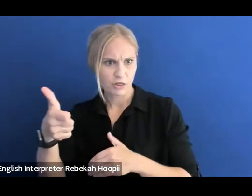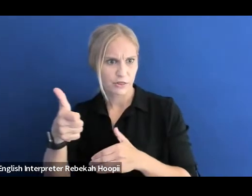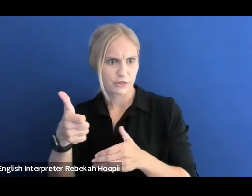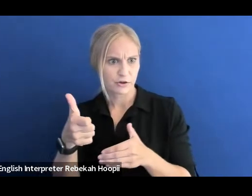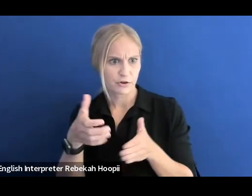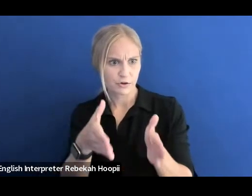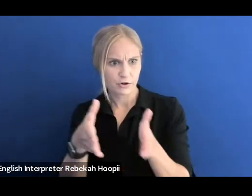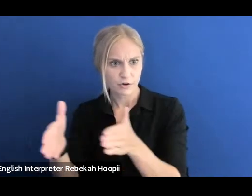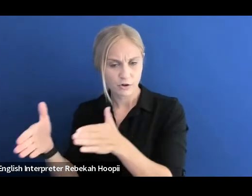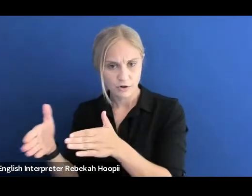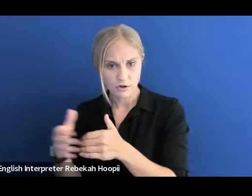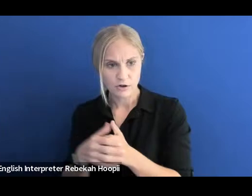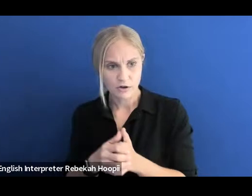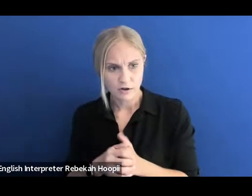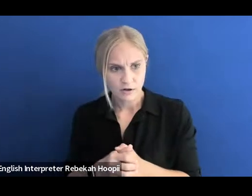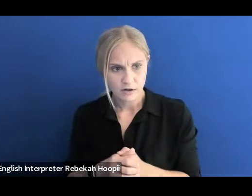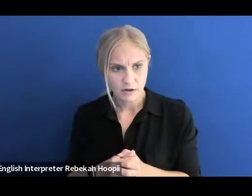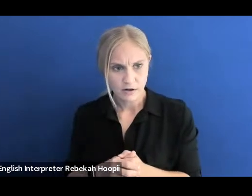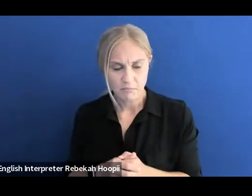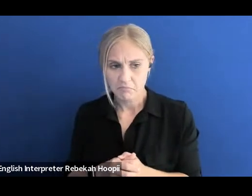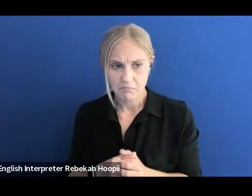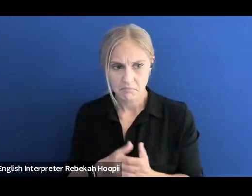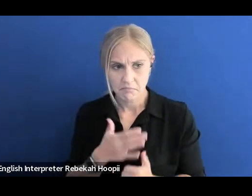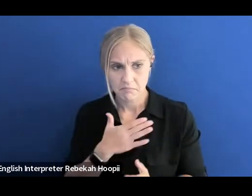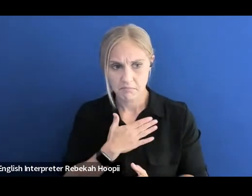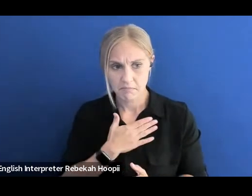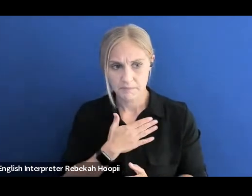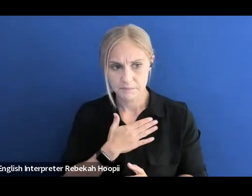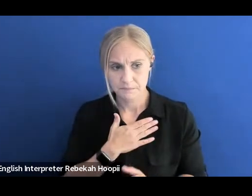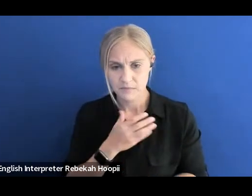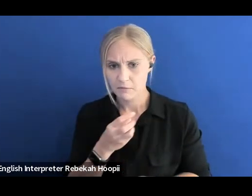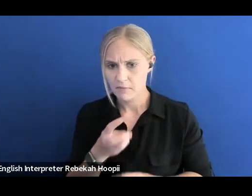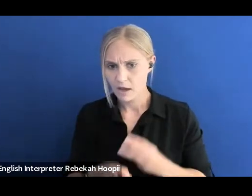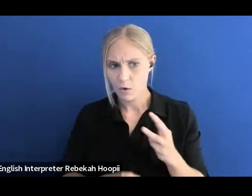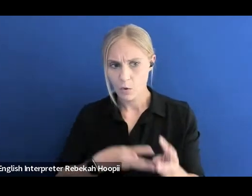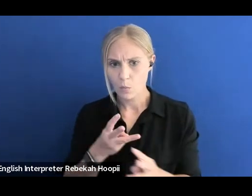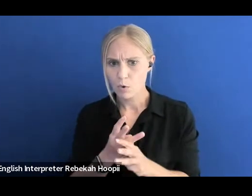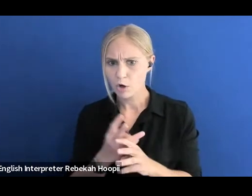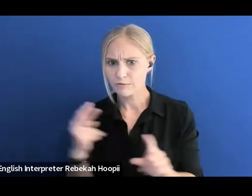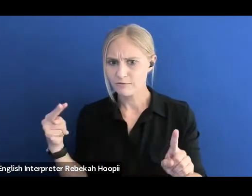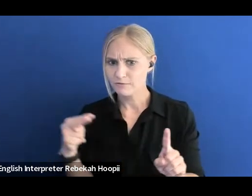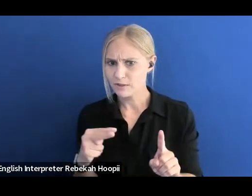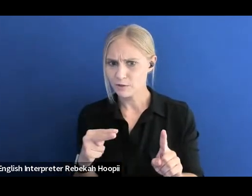my worldview, that we're not really protecting.